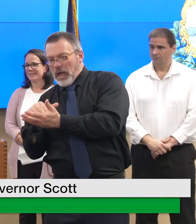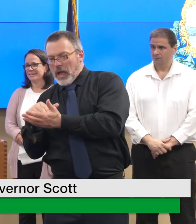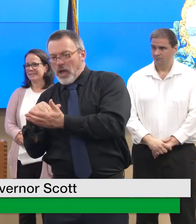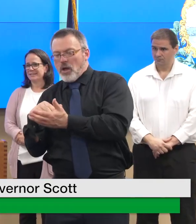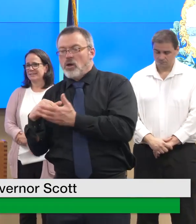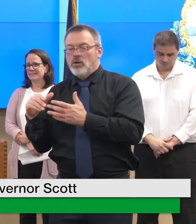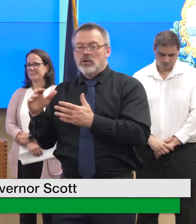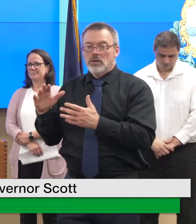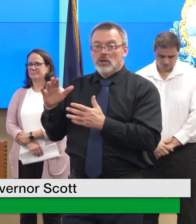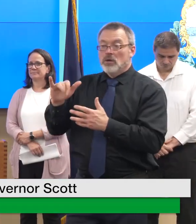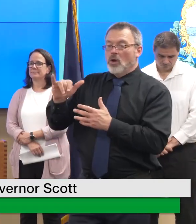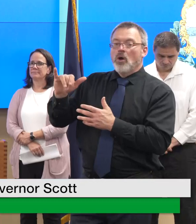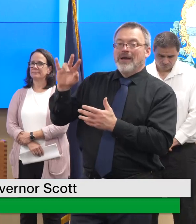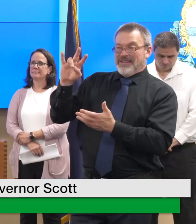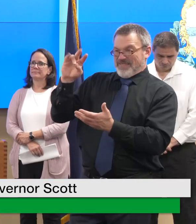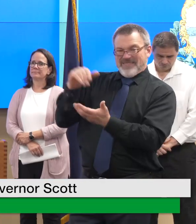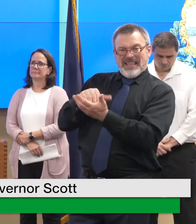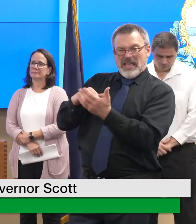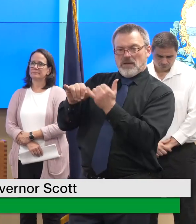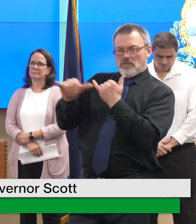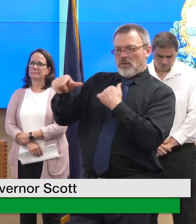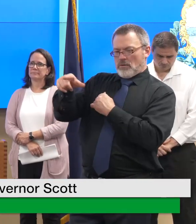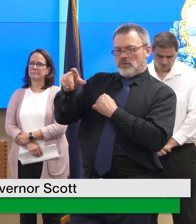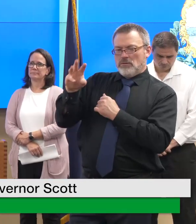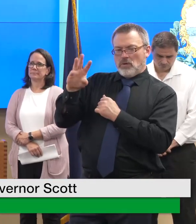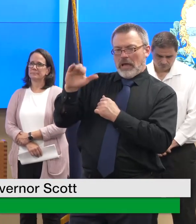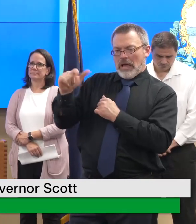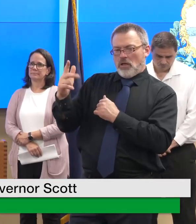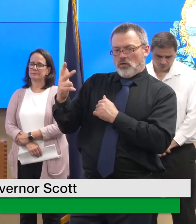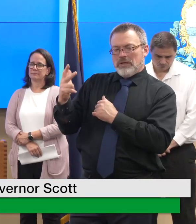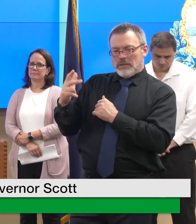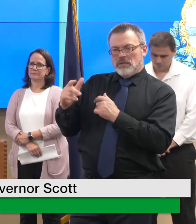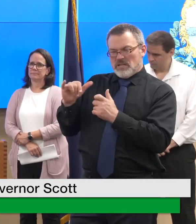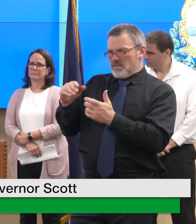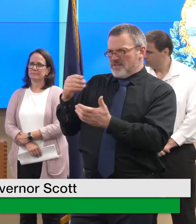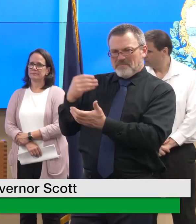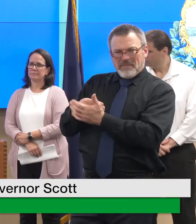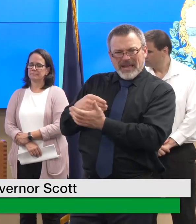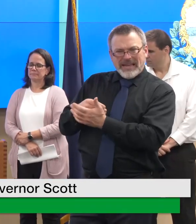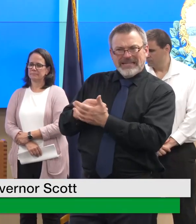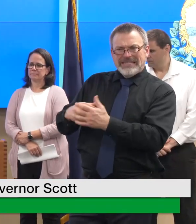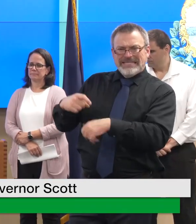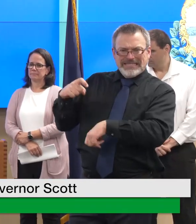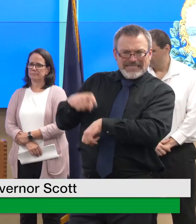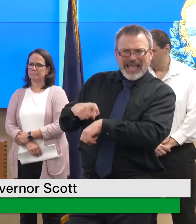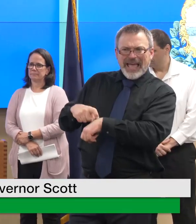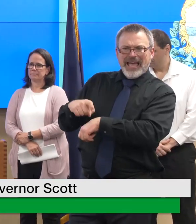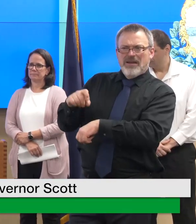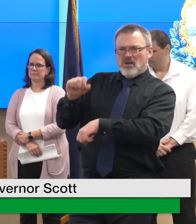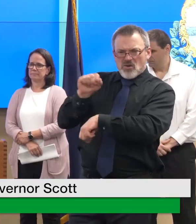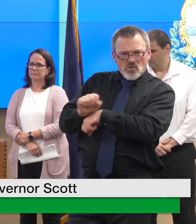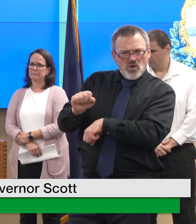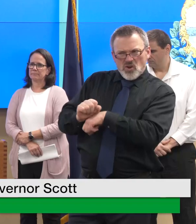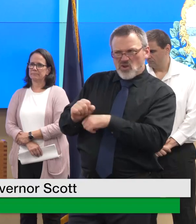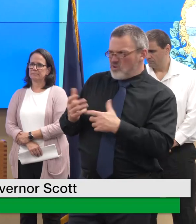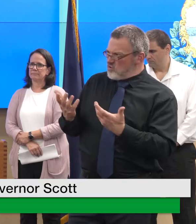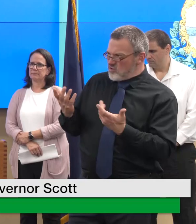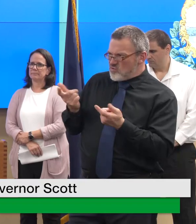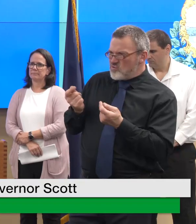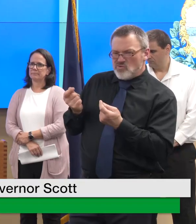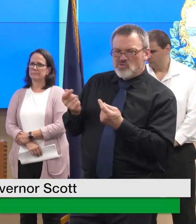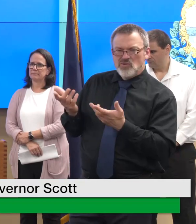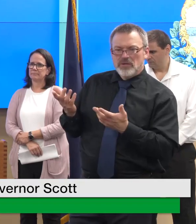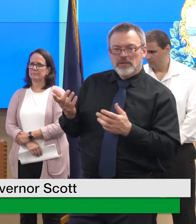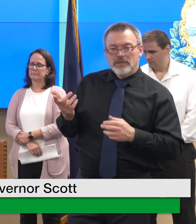it take? I mean, from a workforce perspective, a money perspective, a time perspective? We're working out those details right now. Again, we